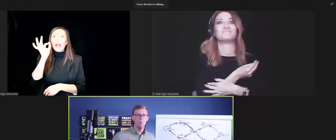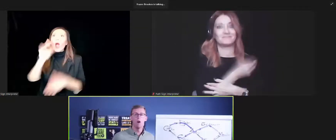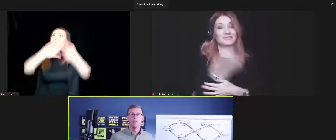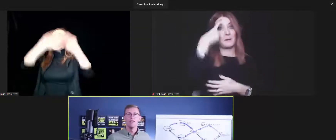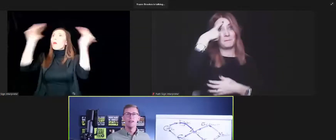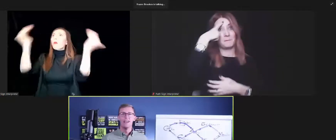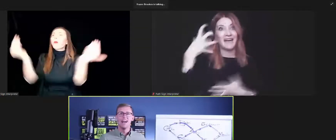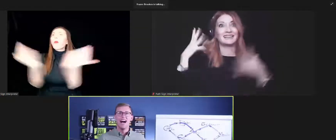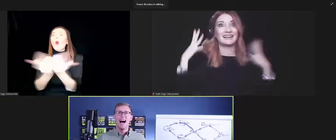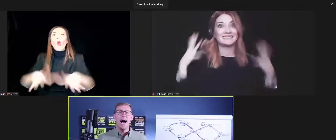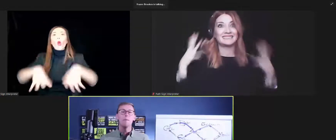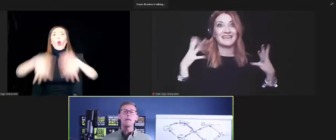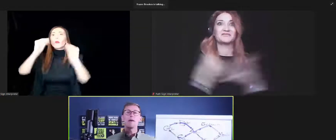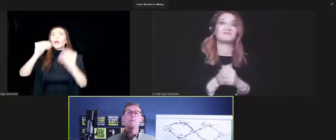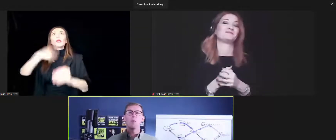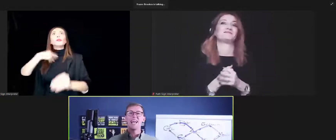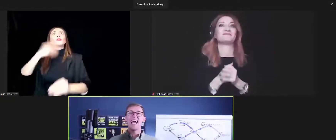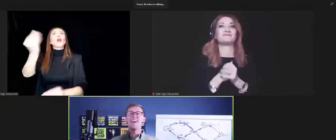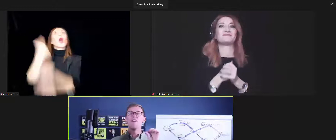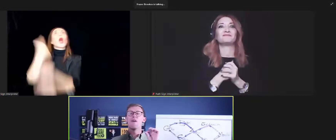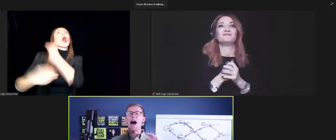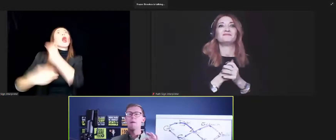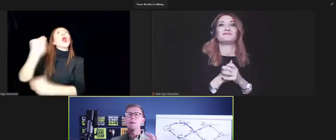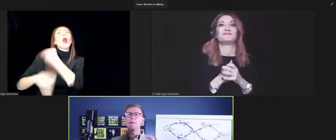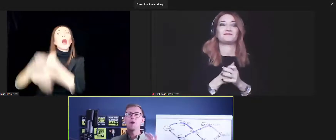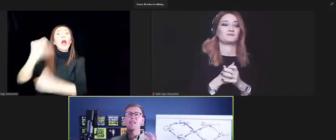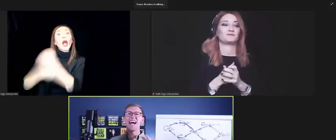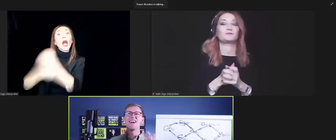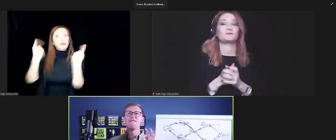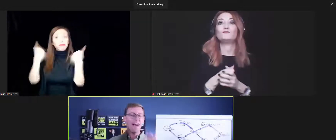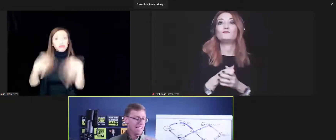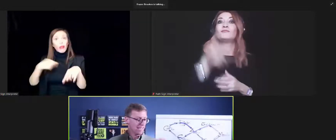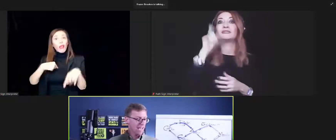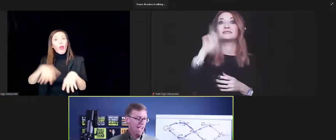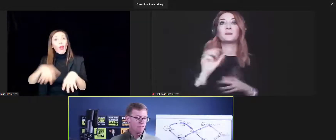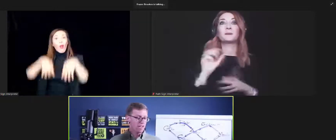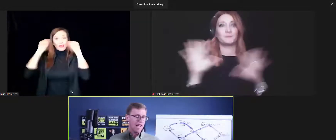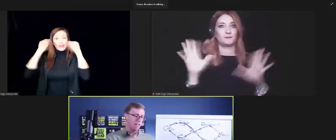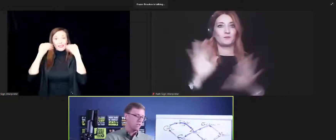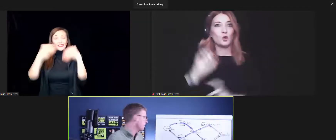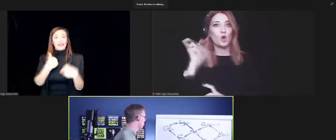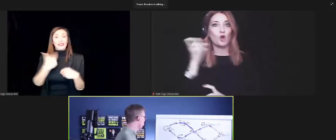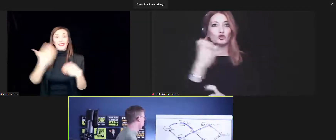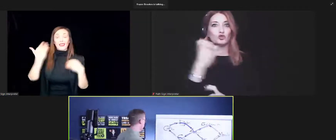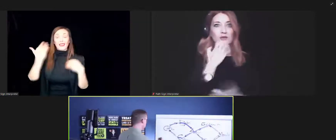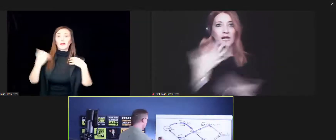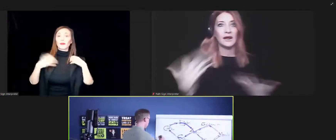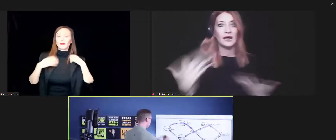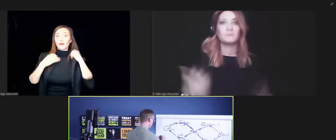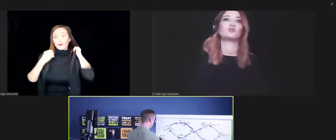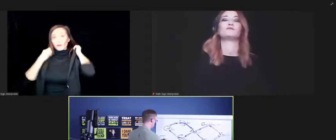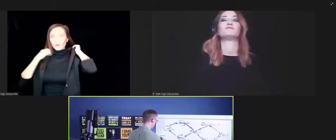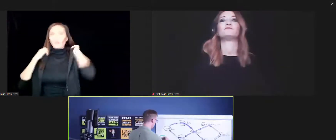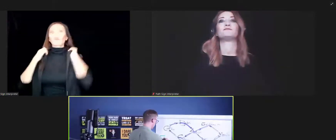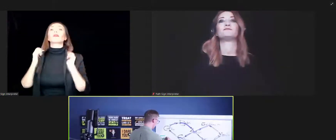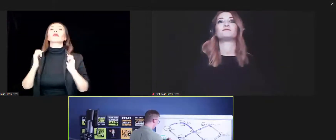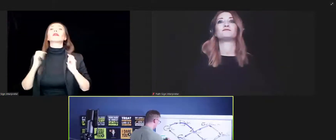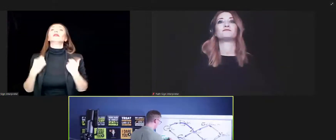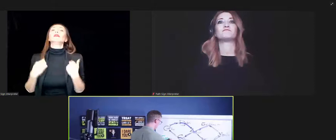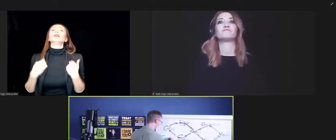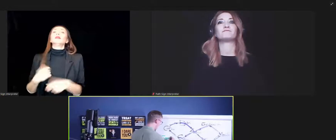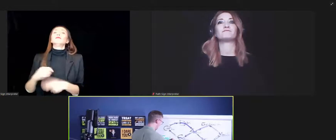Second one, how many people will I invite every day? Let's write these down. So events.